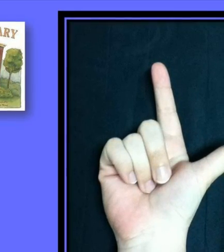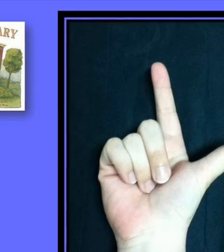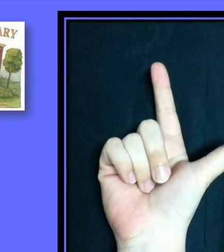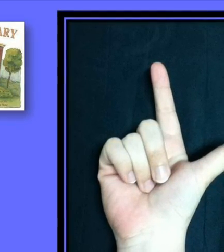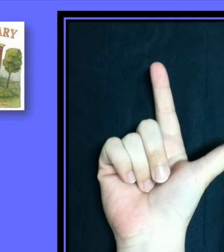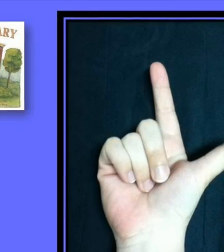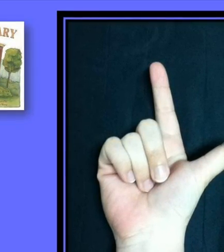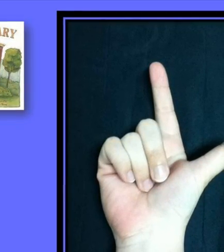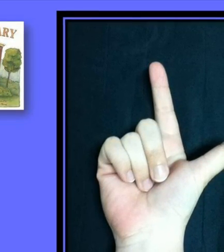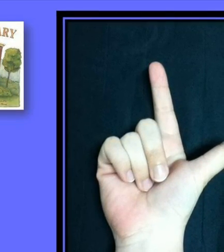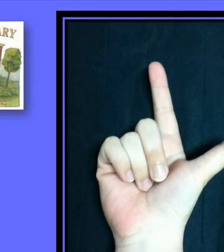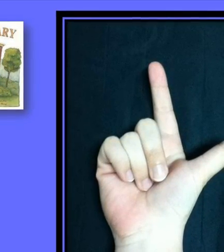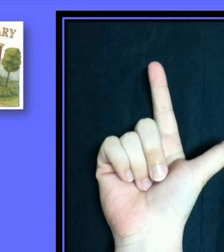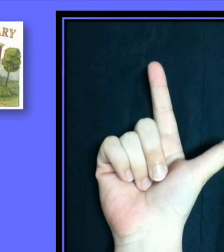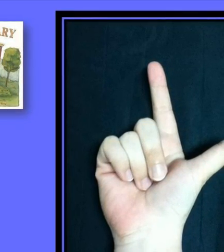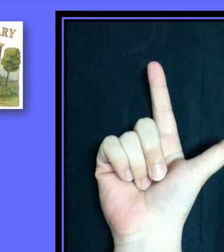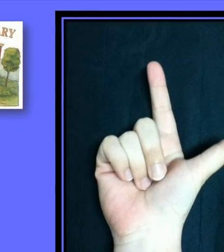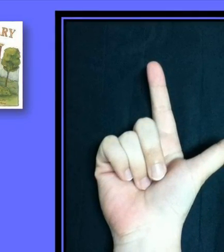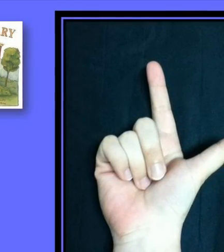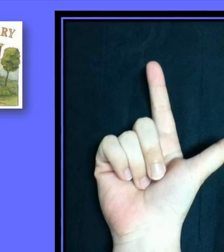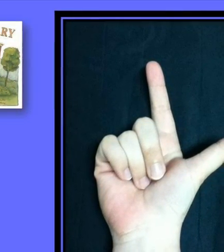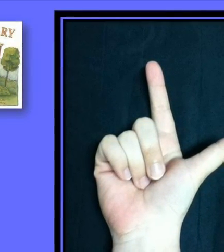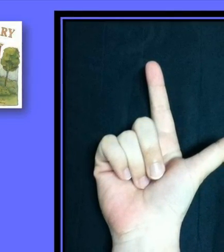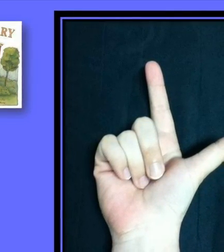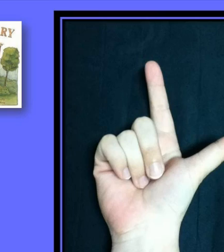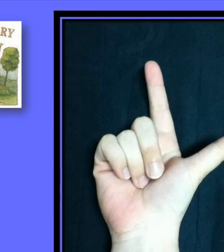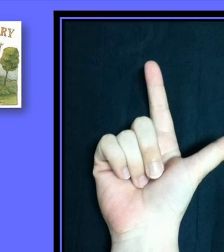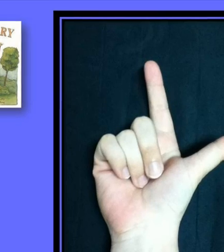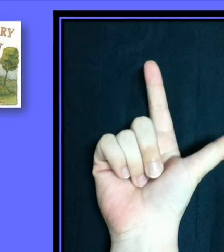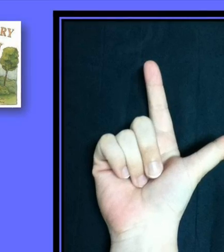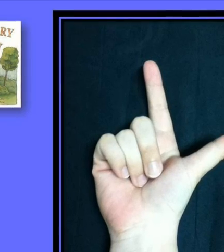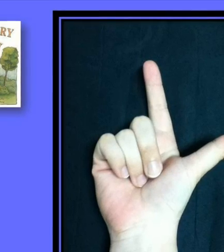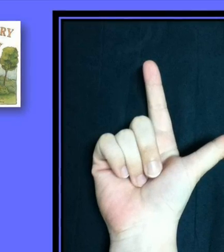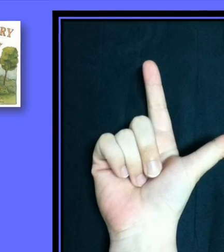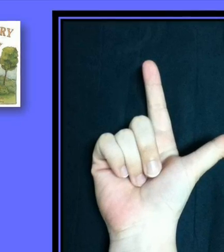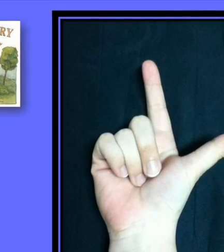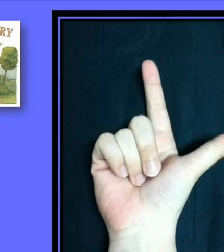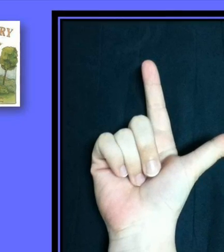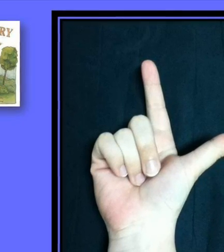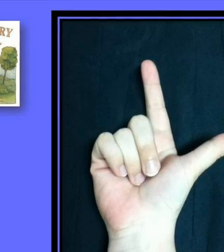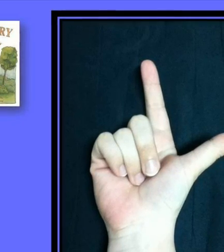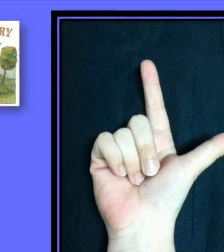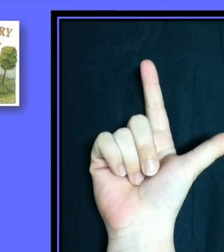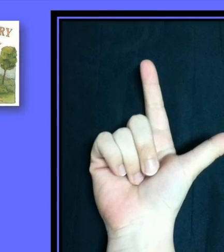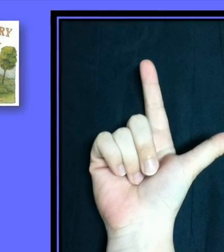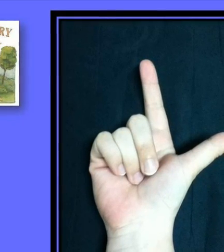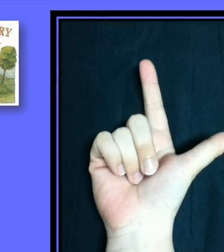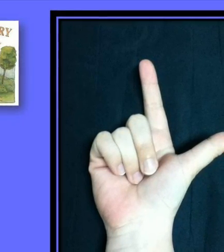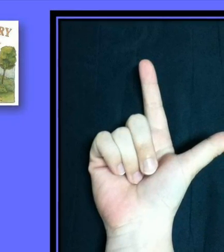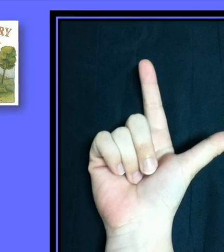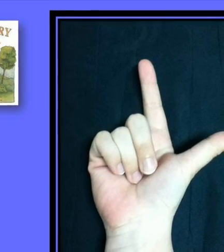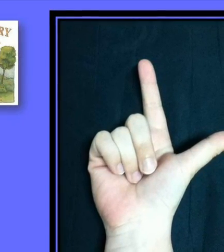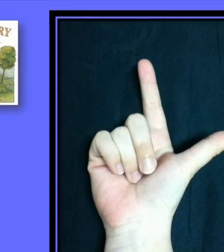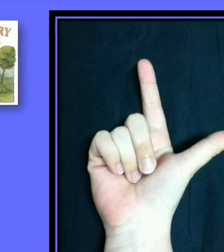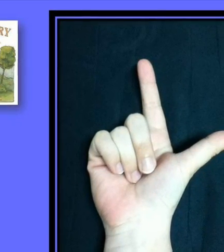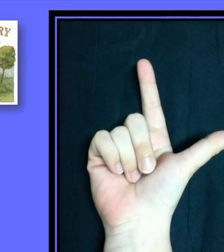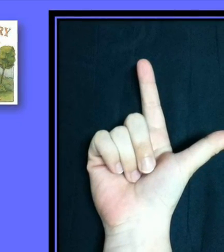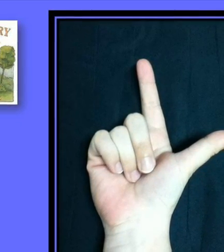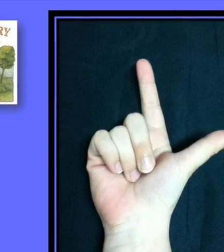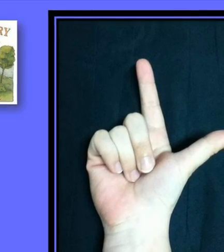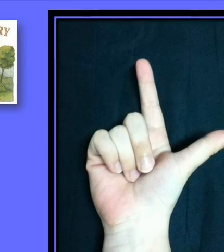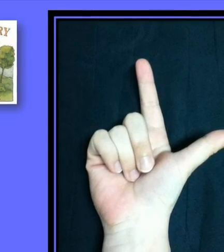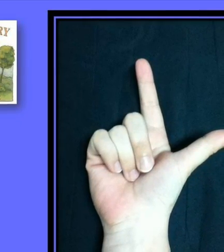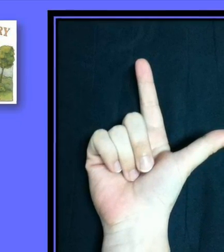sign for the letter L is very simple. What you want to do first is have your pinky, ring, and middle finger completely bent